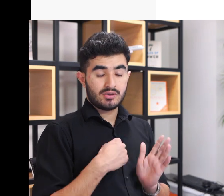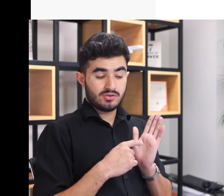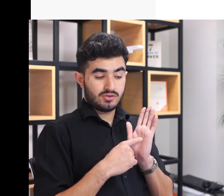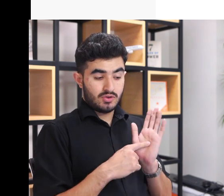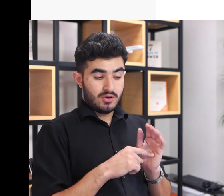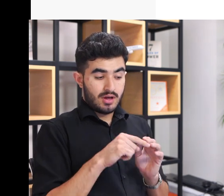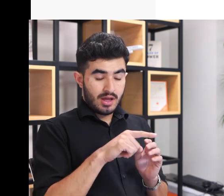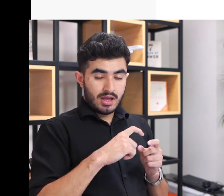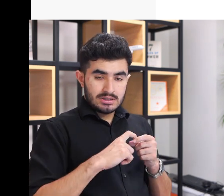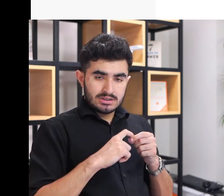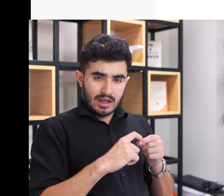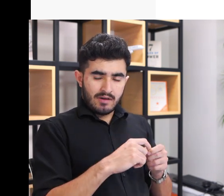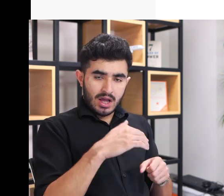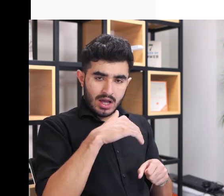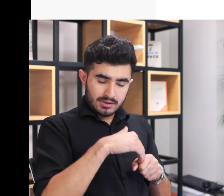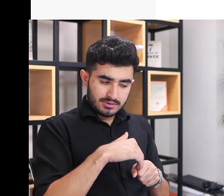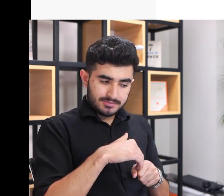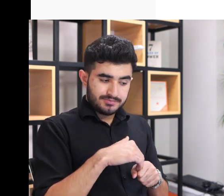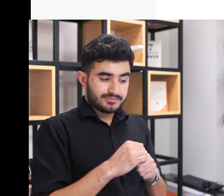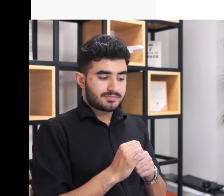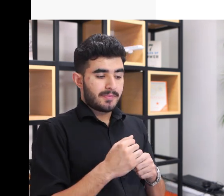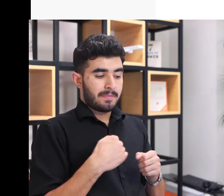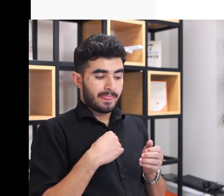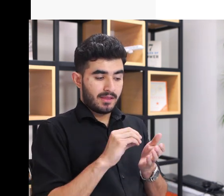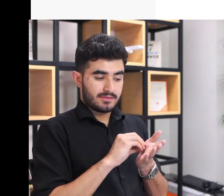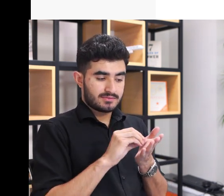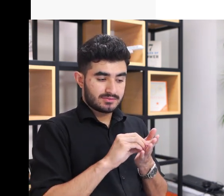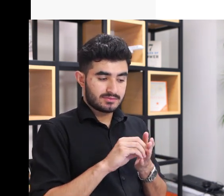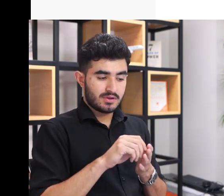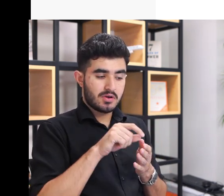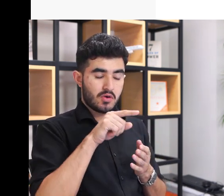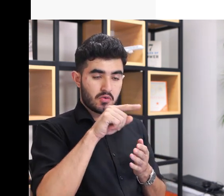In this prompt, I have asked about the concept of gravity,